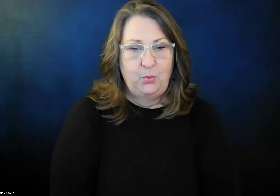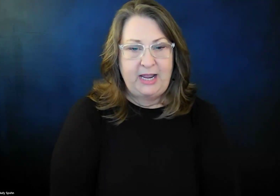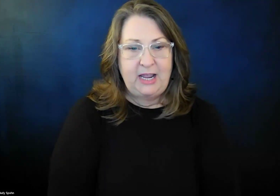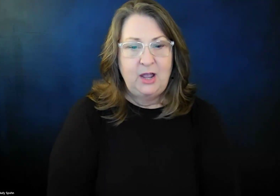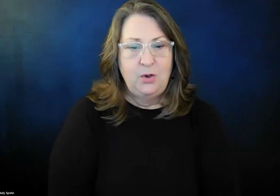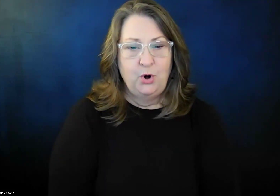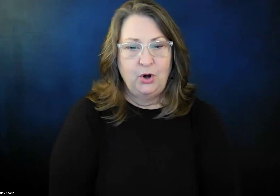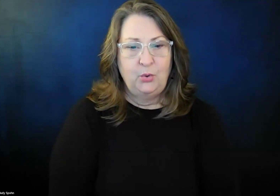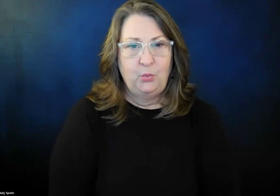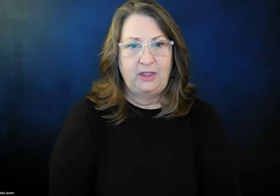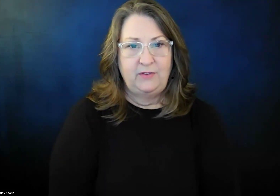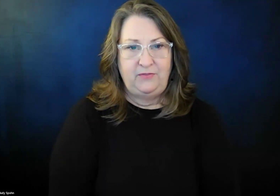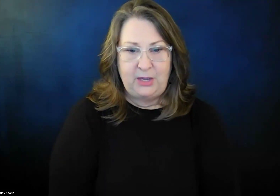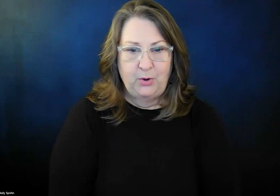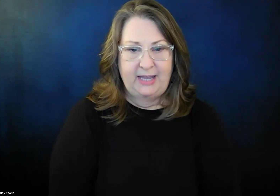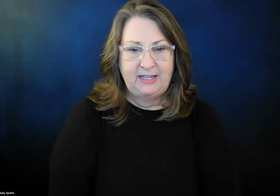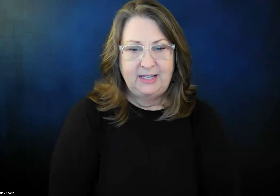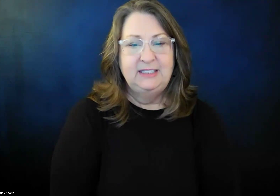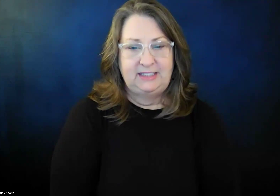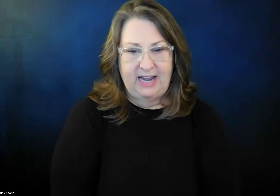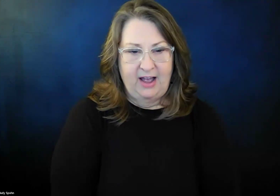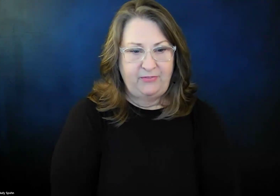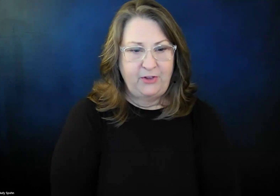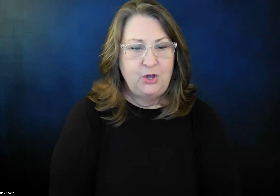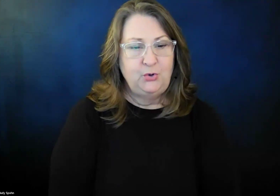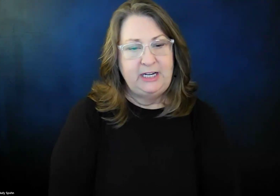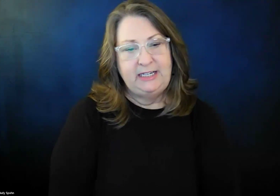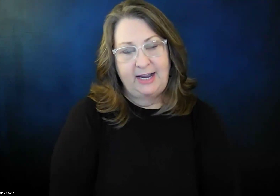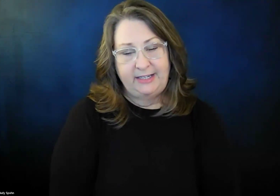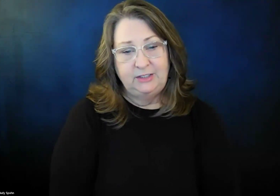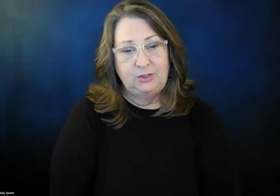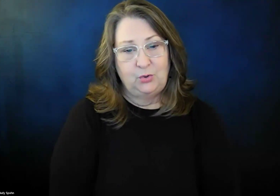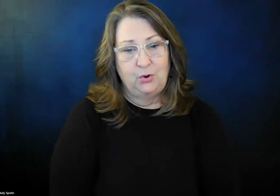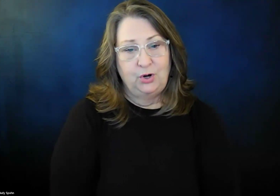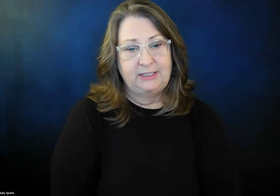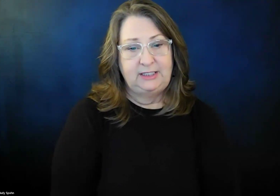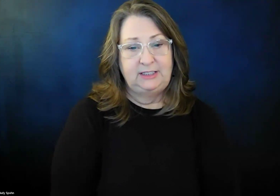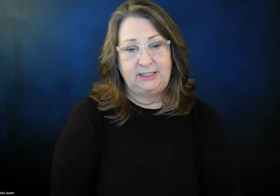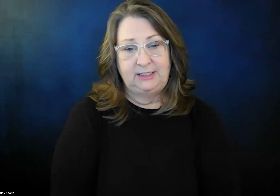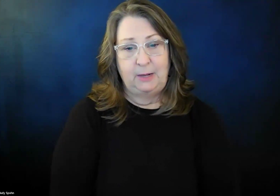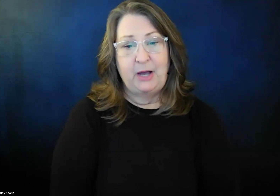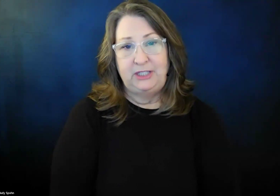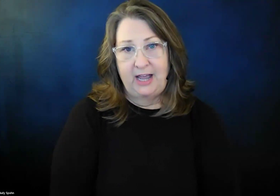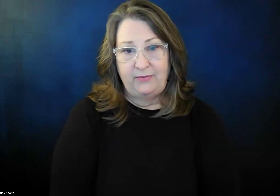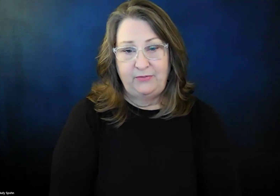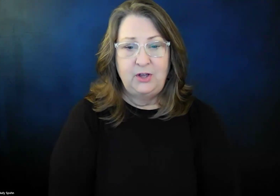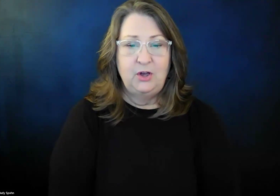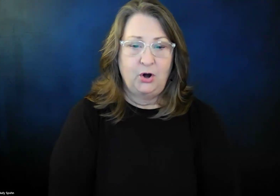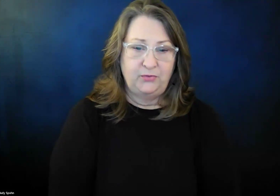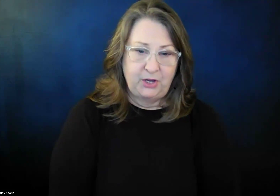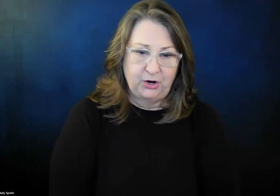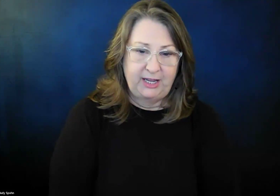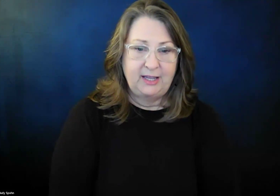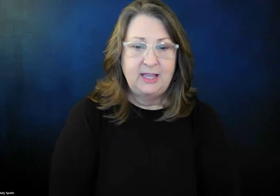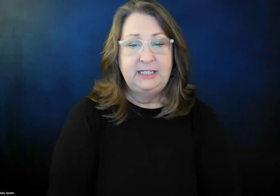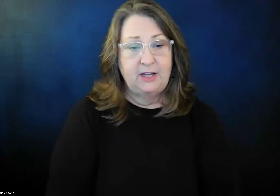And we work with VRED staff who need guidance or assistance about deaf, hard